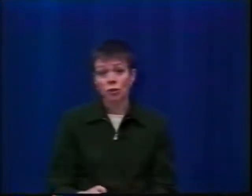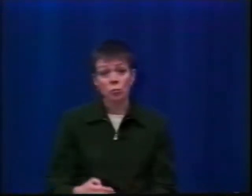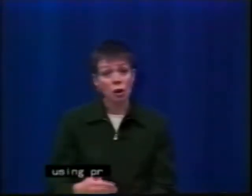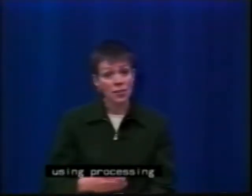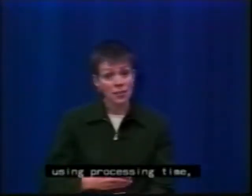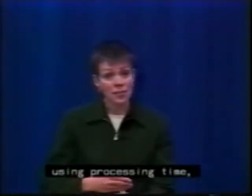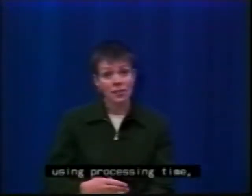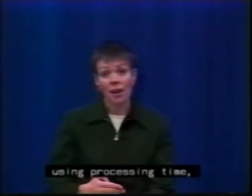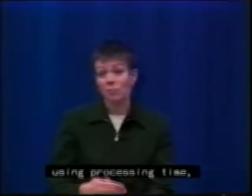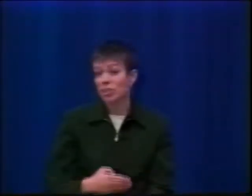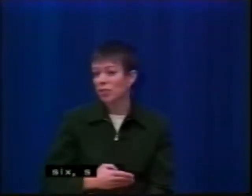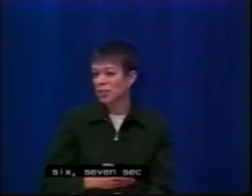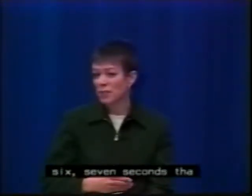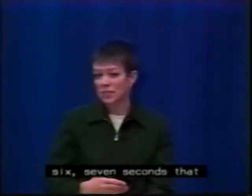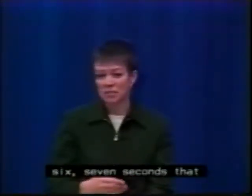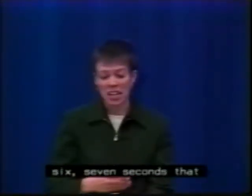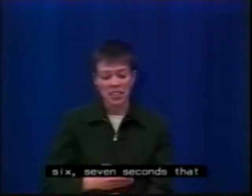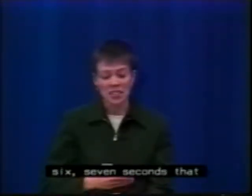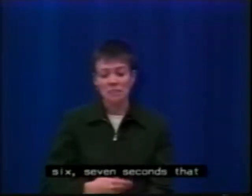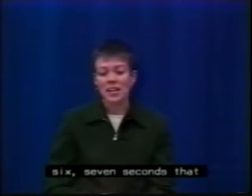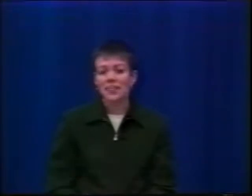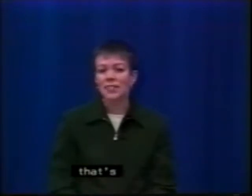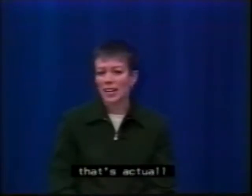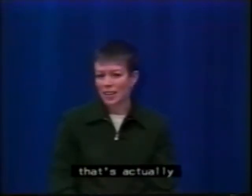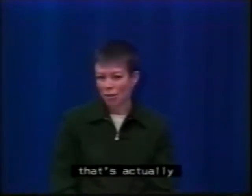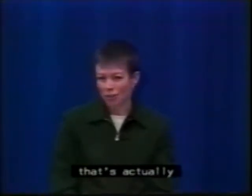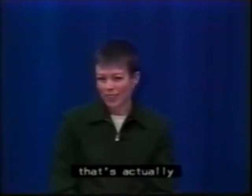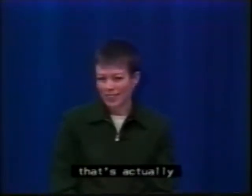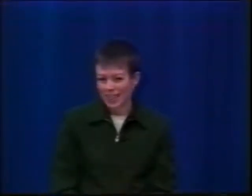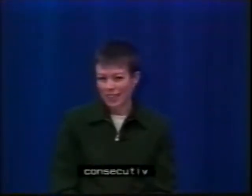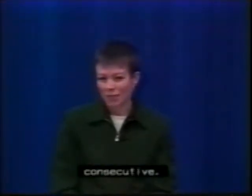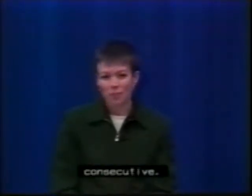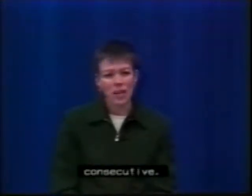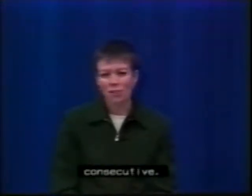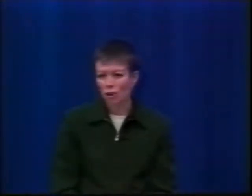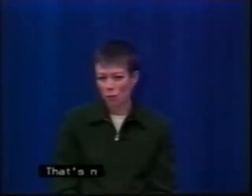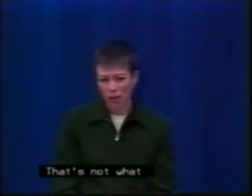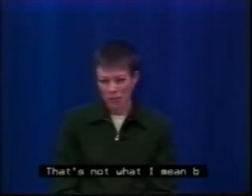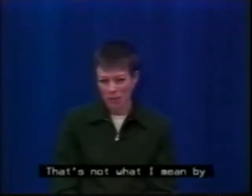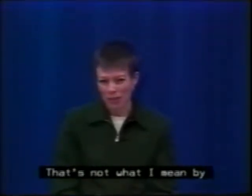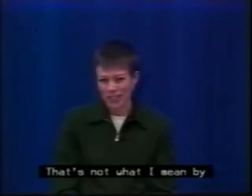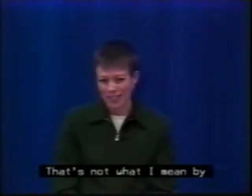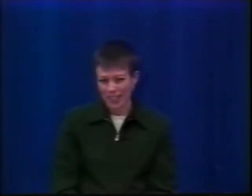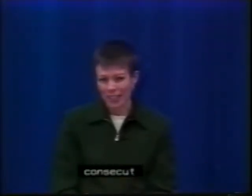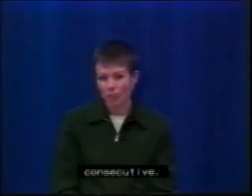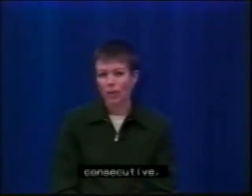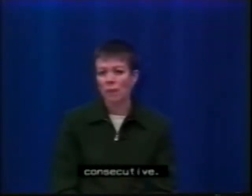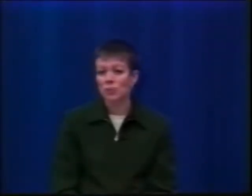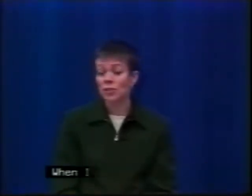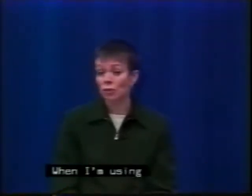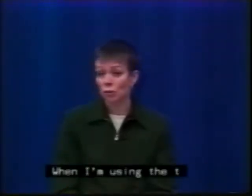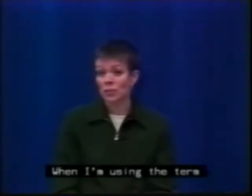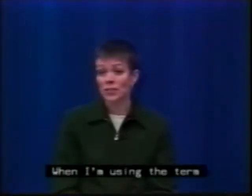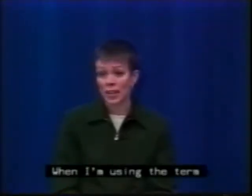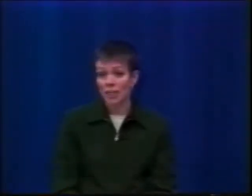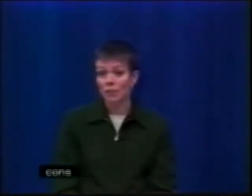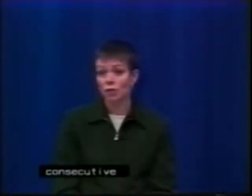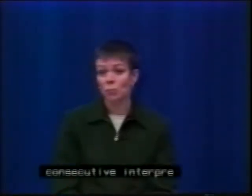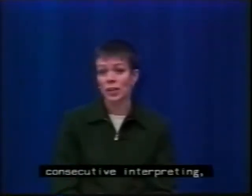using processing time, 6-7 seconds, that's actually consecutive. That's not what I mean by consecutive. When I'm using the term consecutive interpreting,